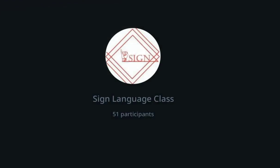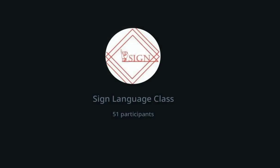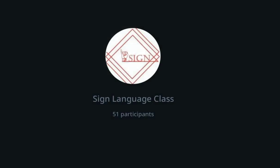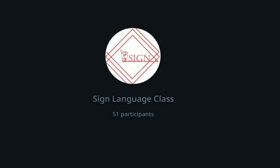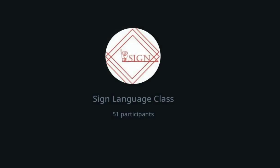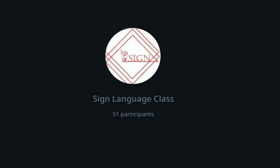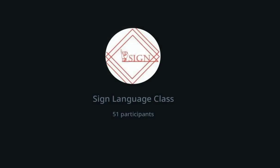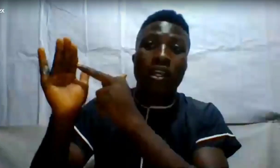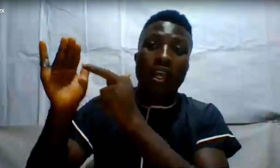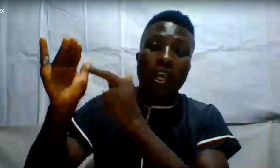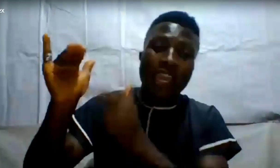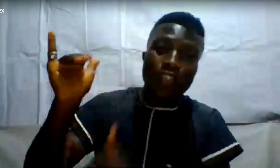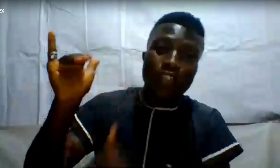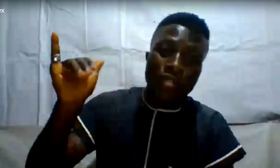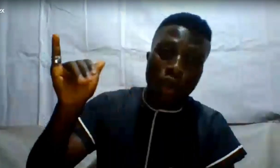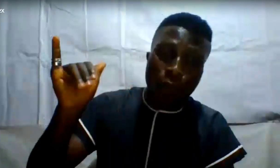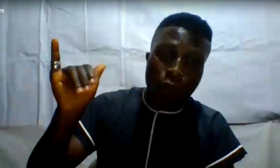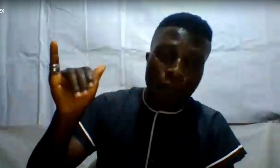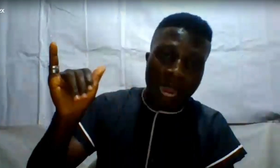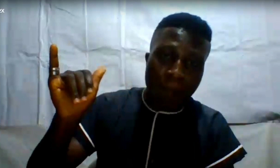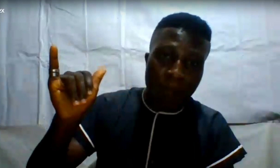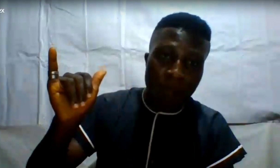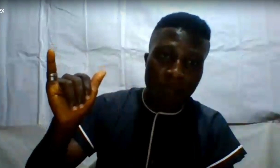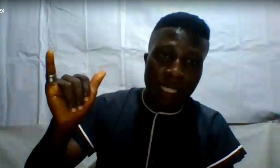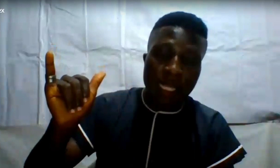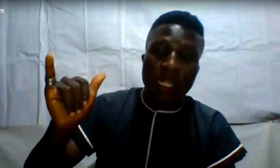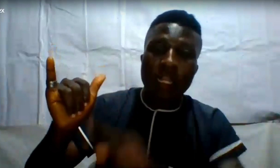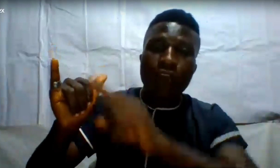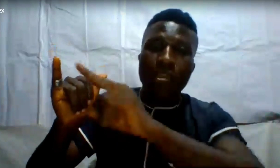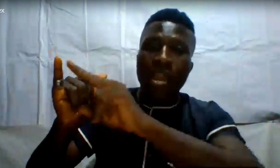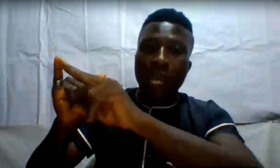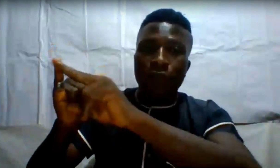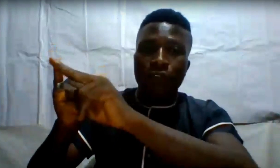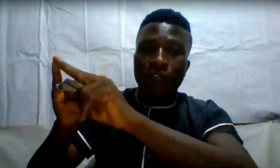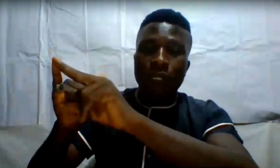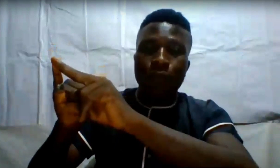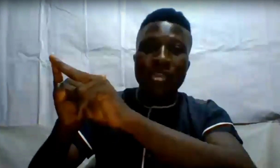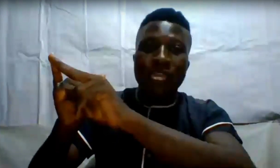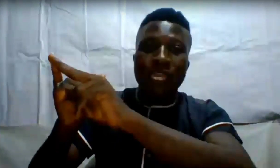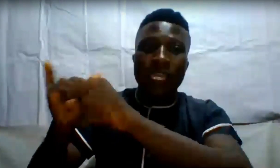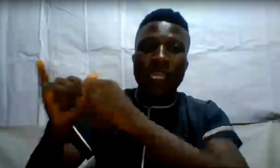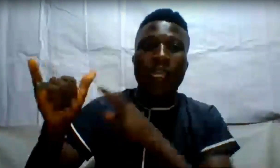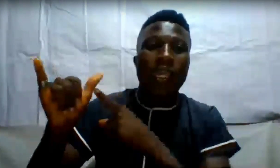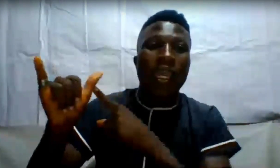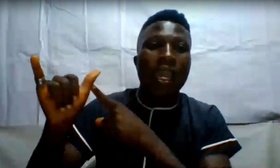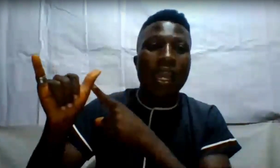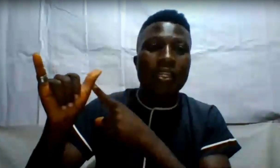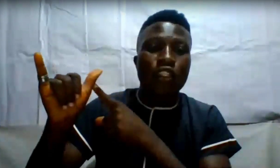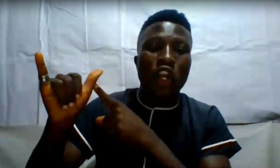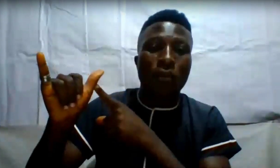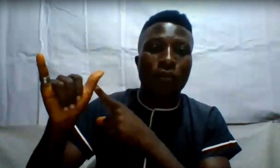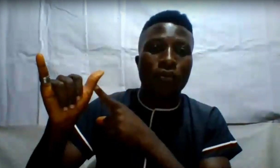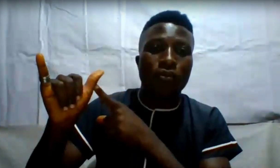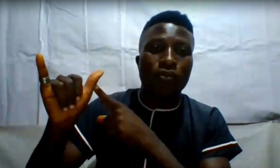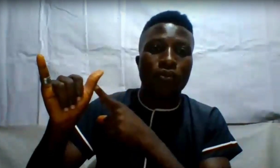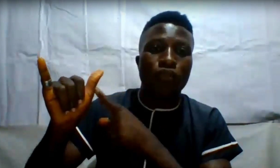open palm, leaving out the pinky and the thumb. So you have something like this.